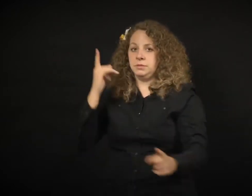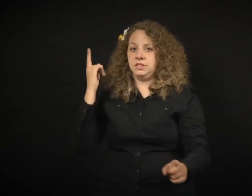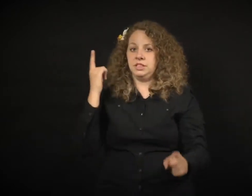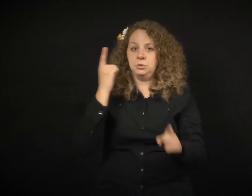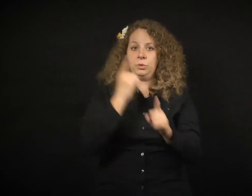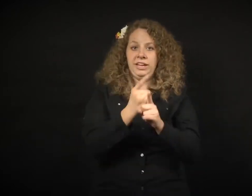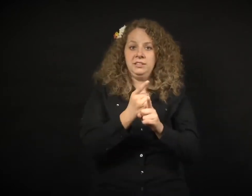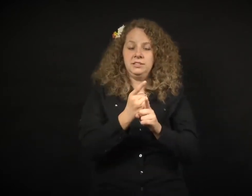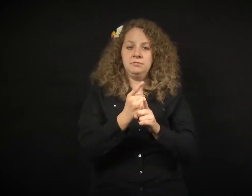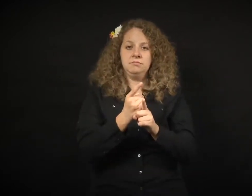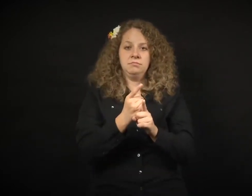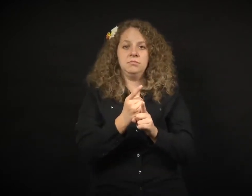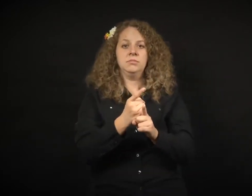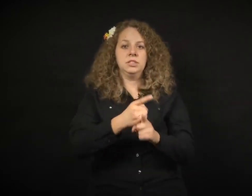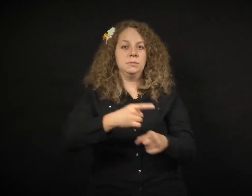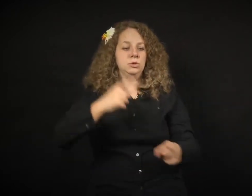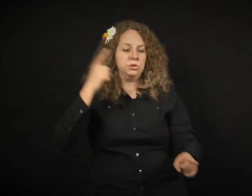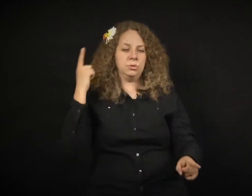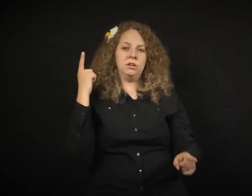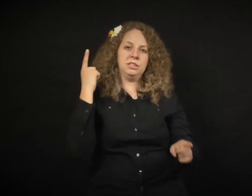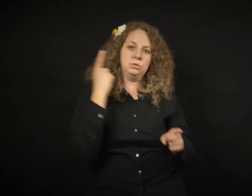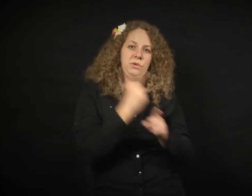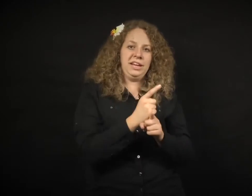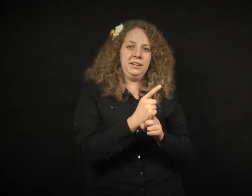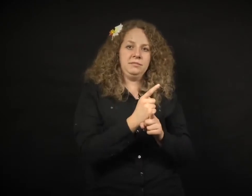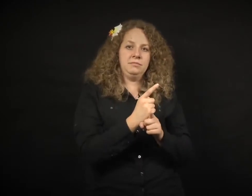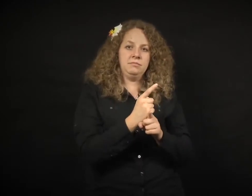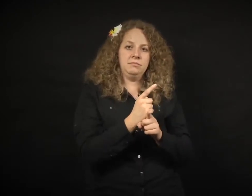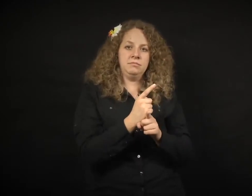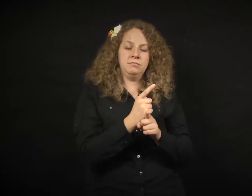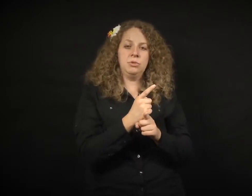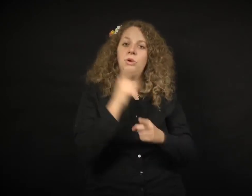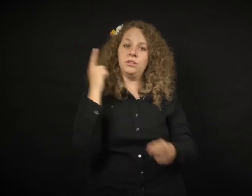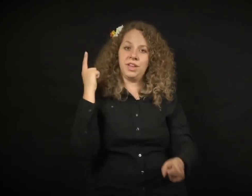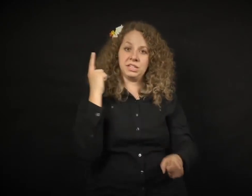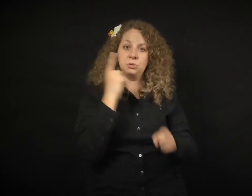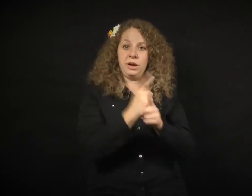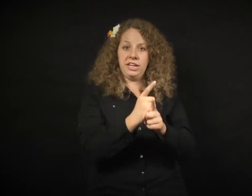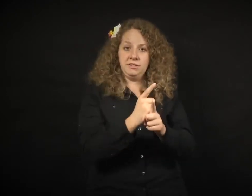Something that's right as opposed to wrong. It's right, or that's right.